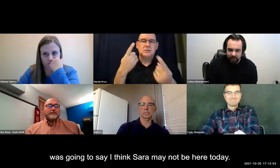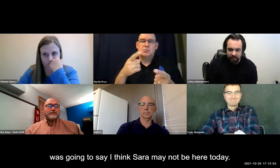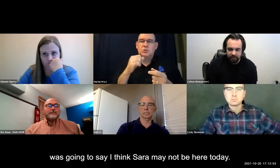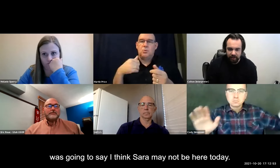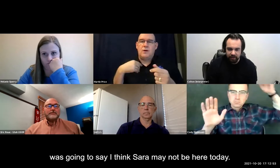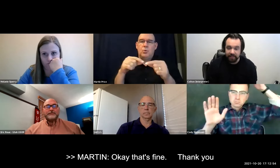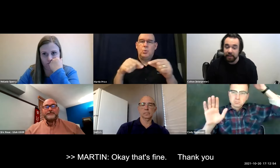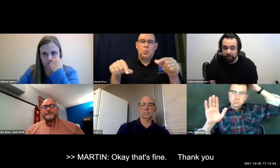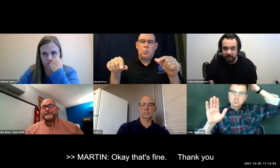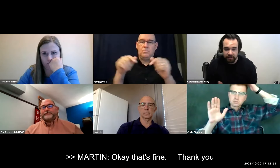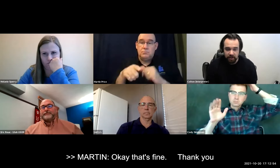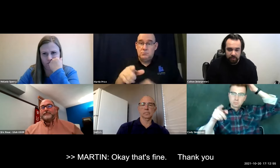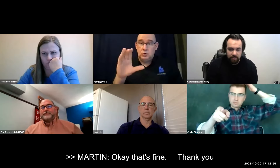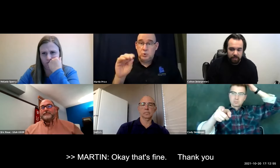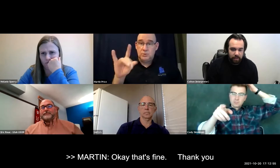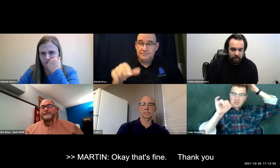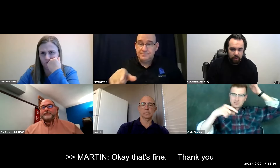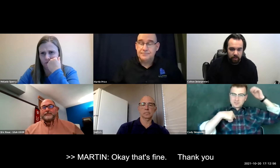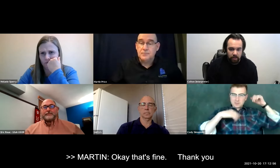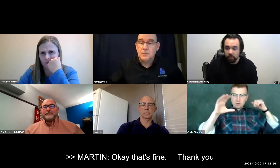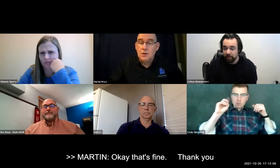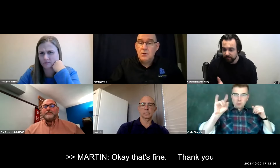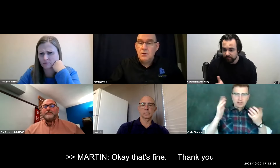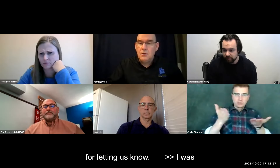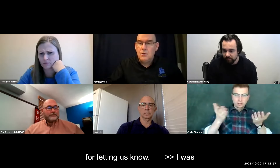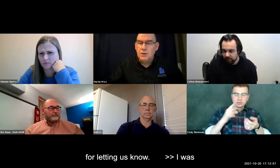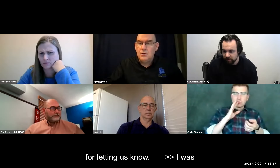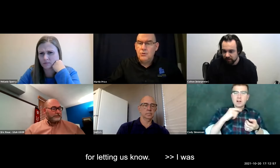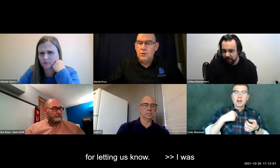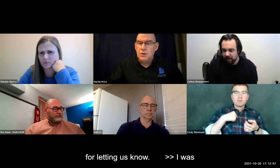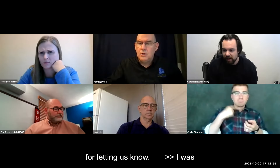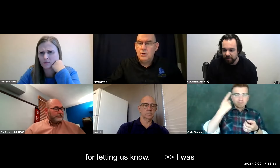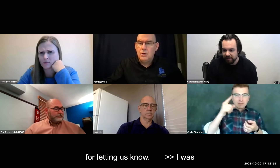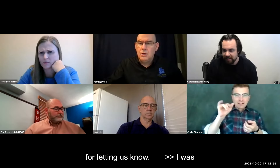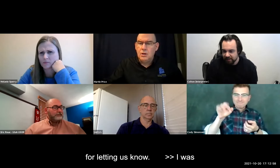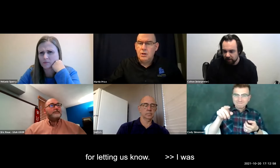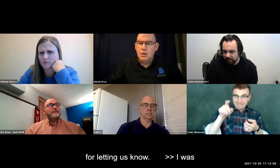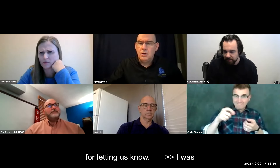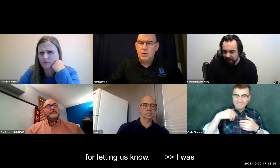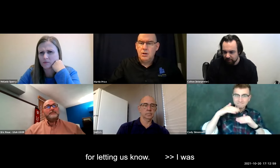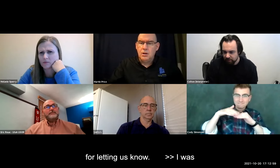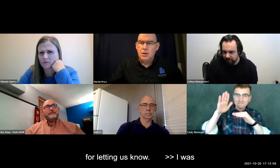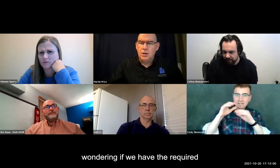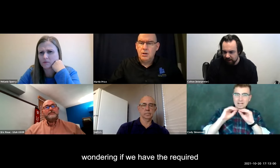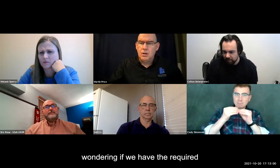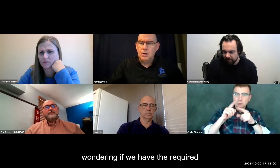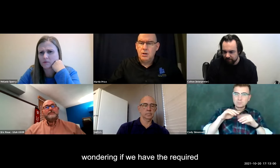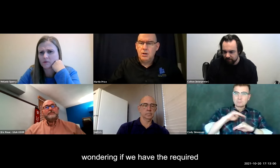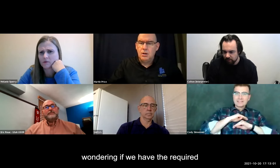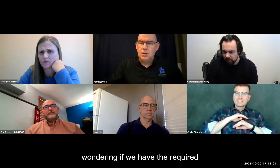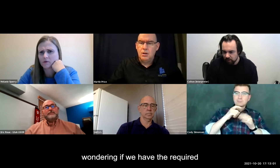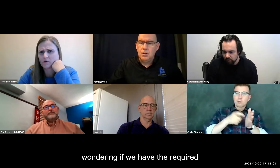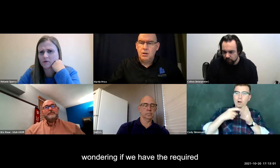Okay, that's fine. Yeah, thank you for letting us know. Cody? Yes, hi, this is Cody speaking. I was wondering